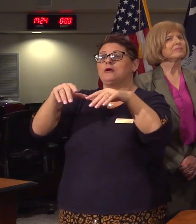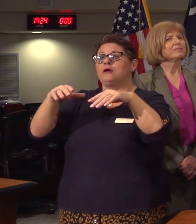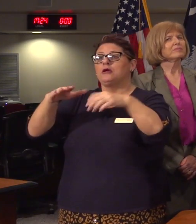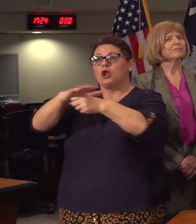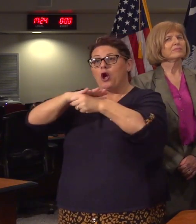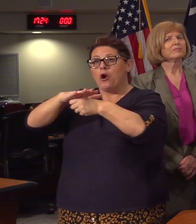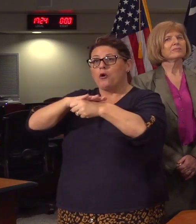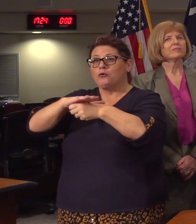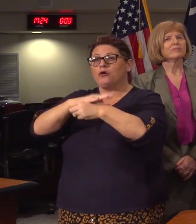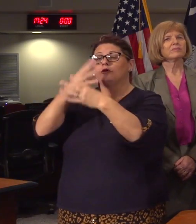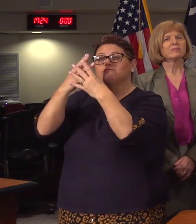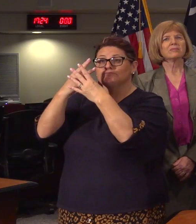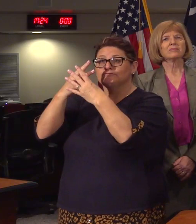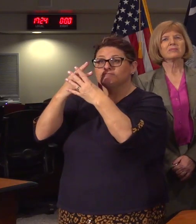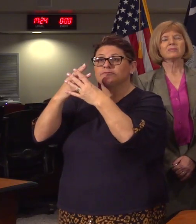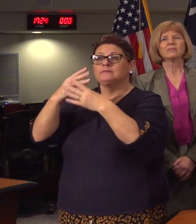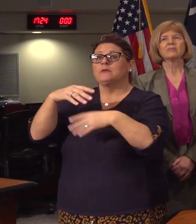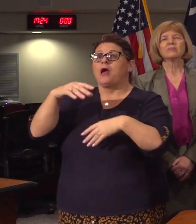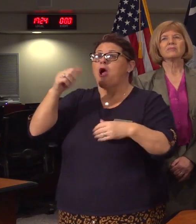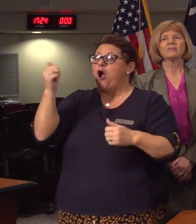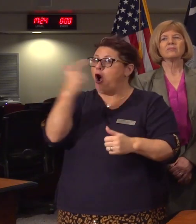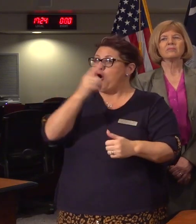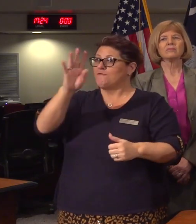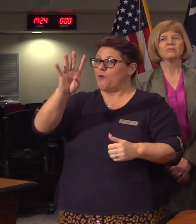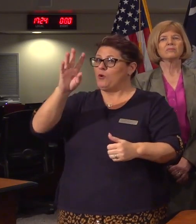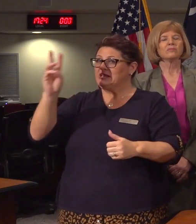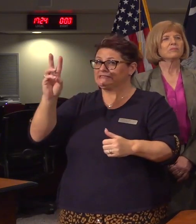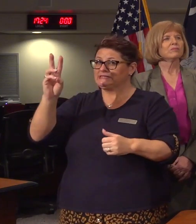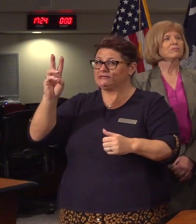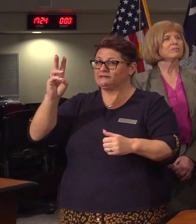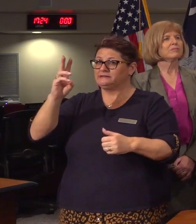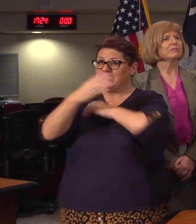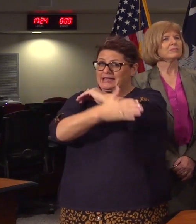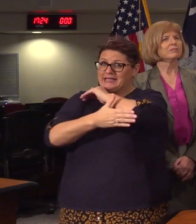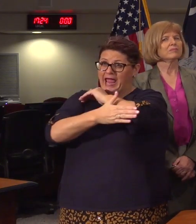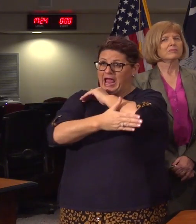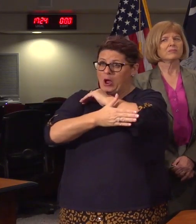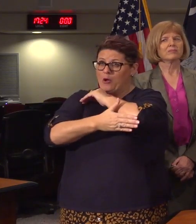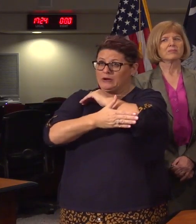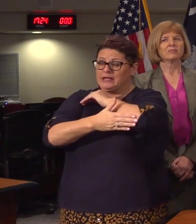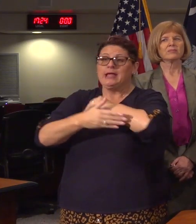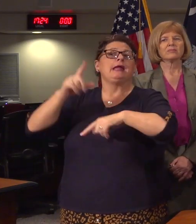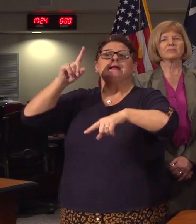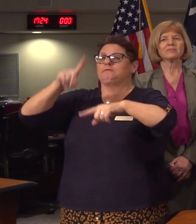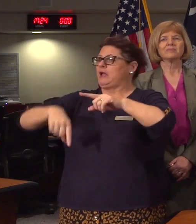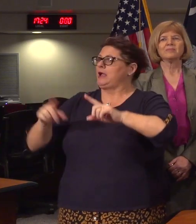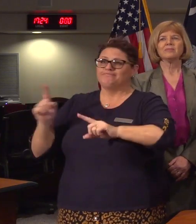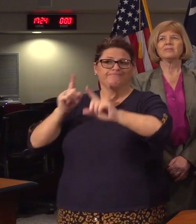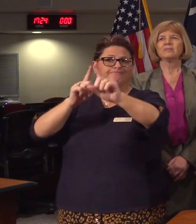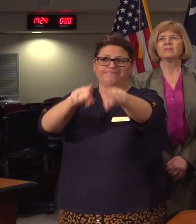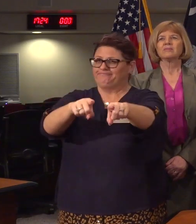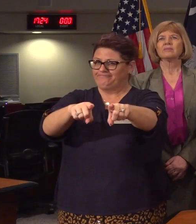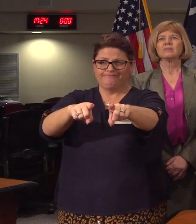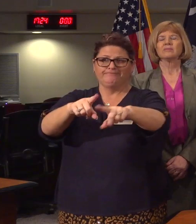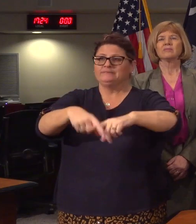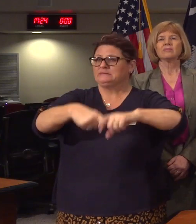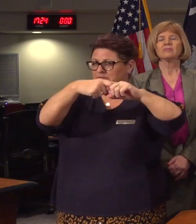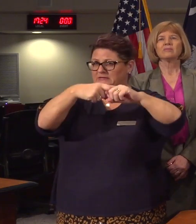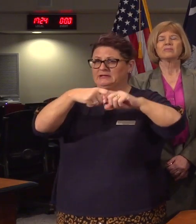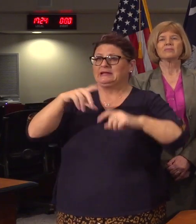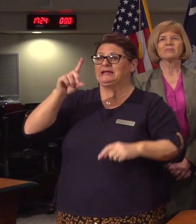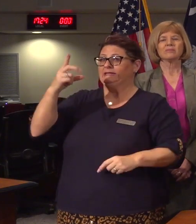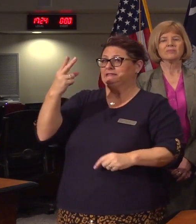facilities in all 46 counties are suspended immediately. DHEC is